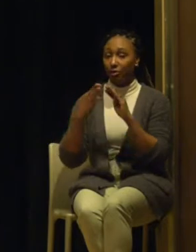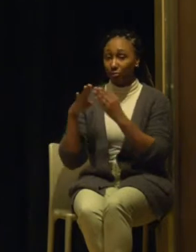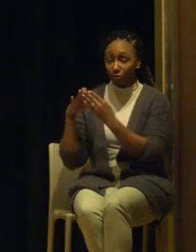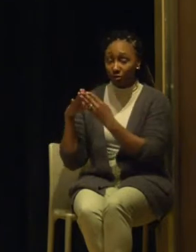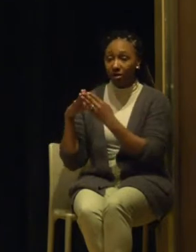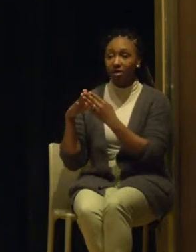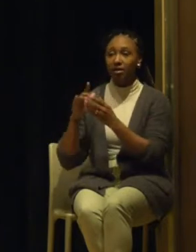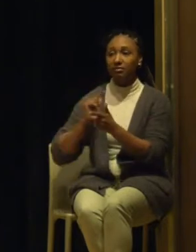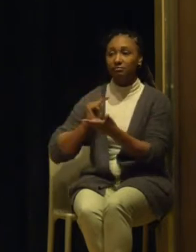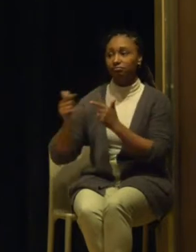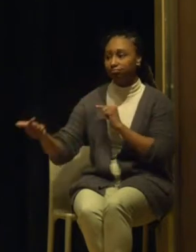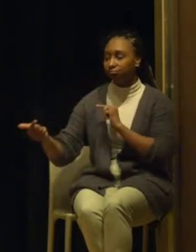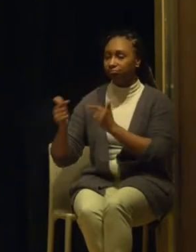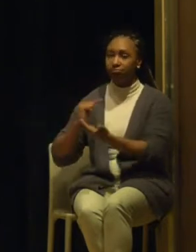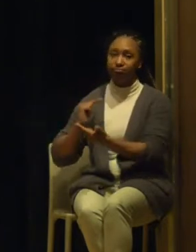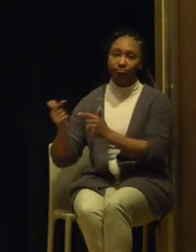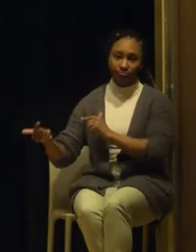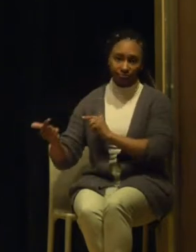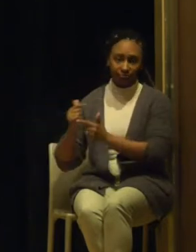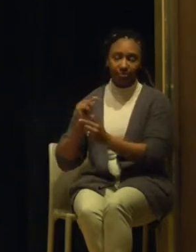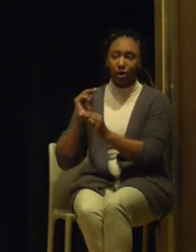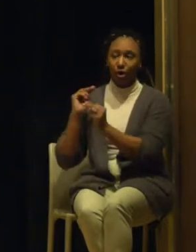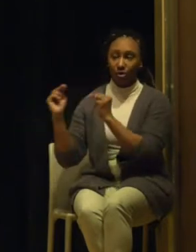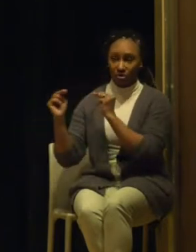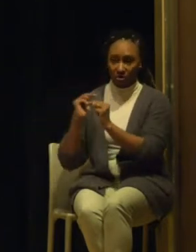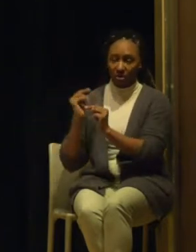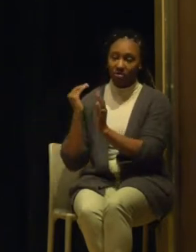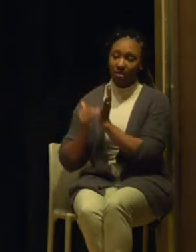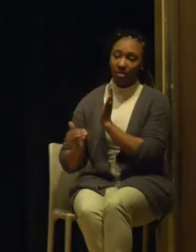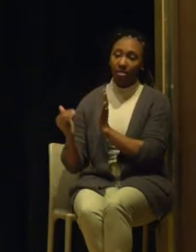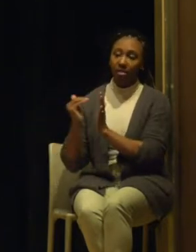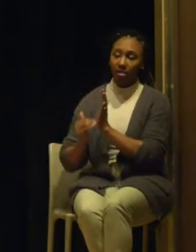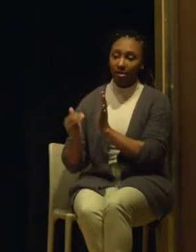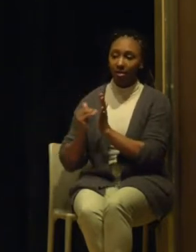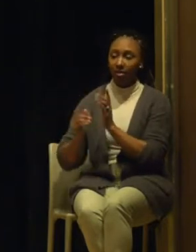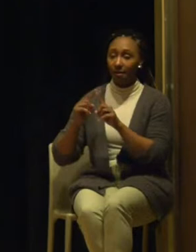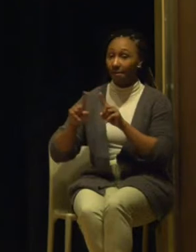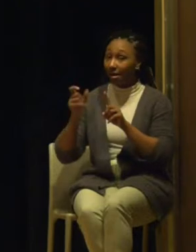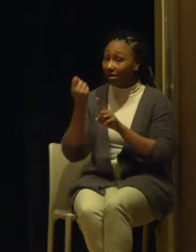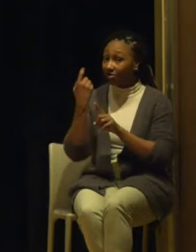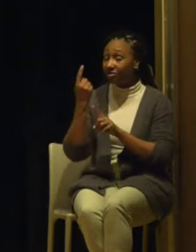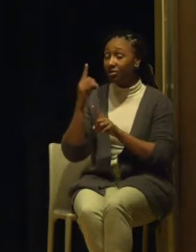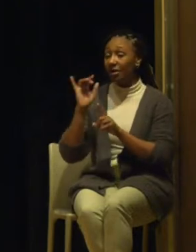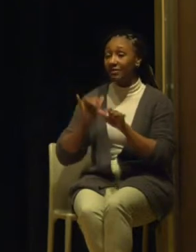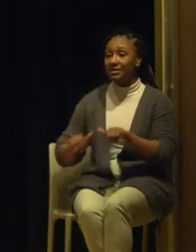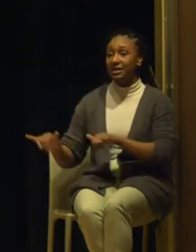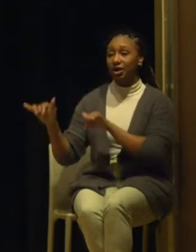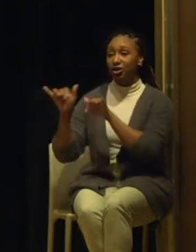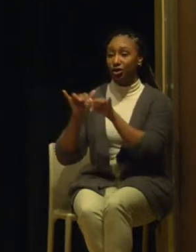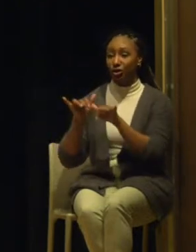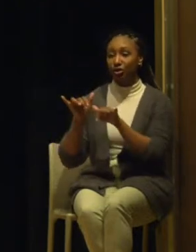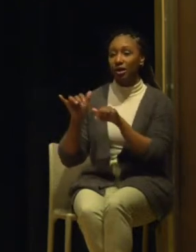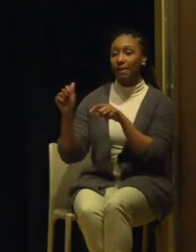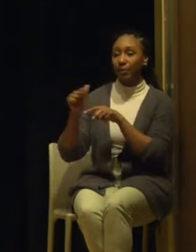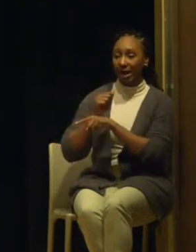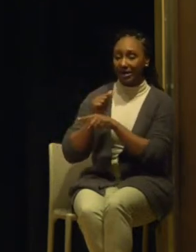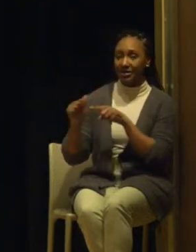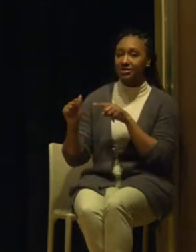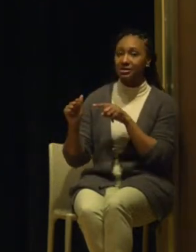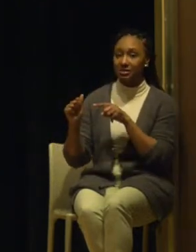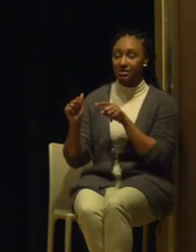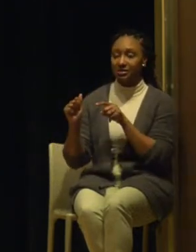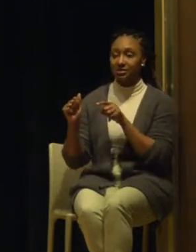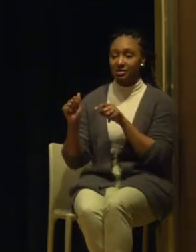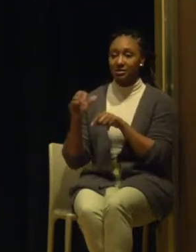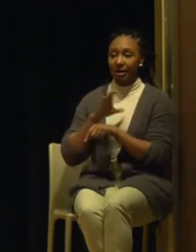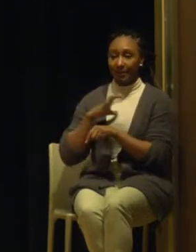an ongoing negotiation. We had a standards and practices committee. They would look at the videos. They would send them